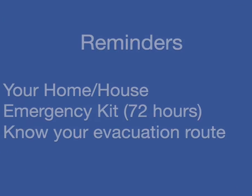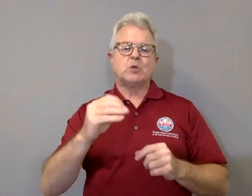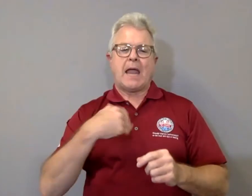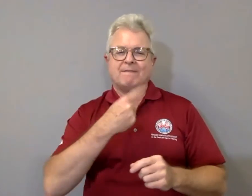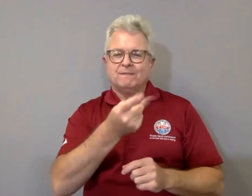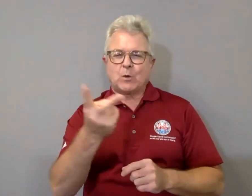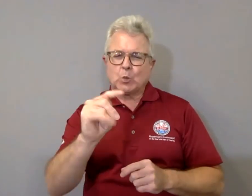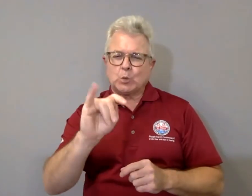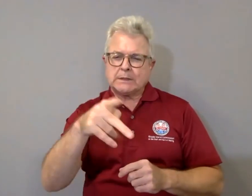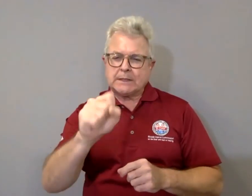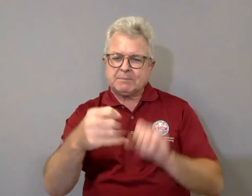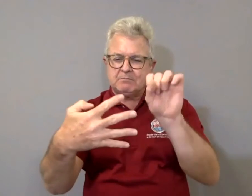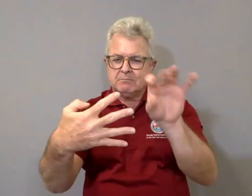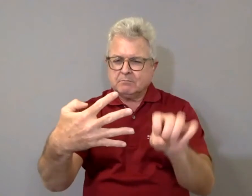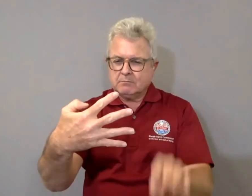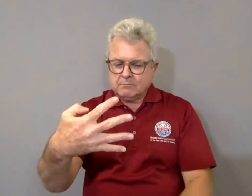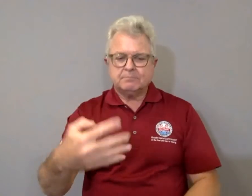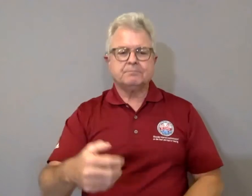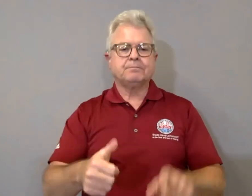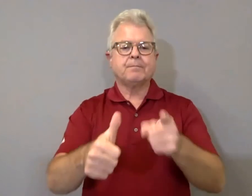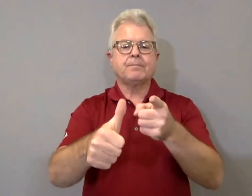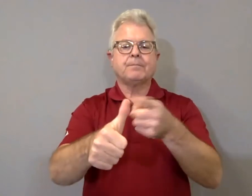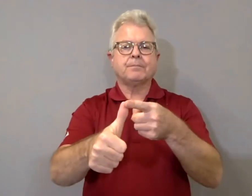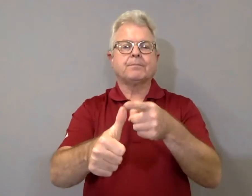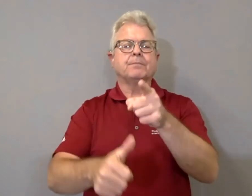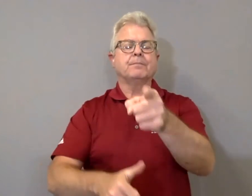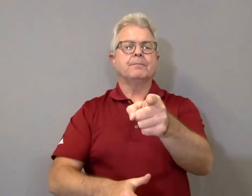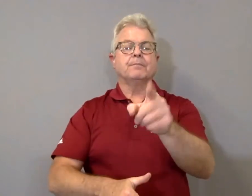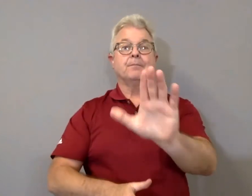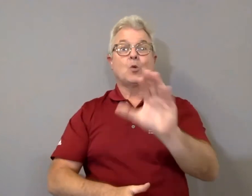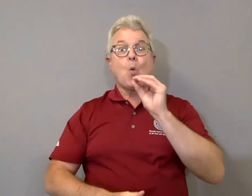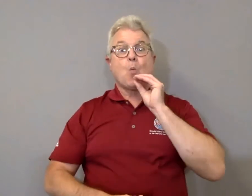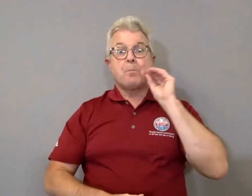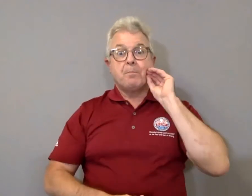In with family and friends, there are a few tips we would like to remind you of.